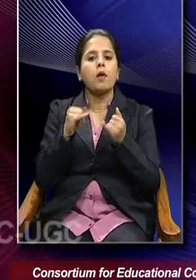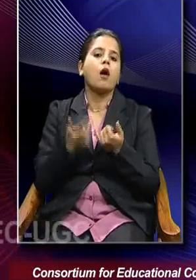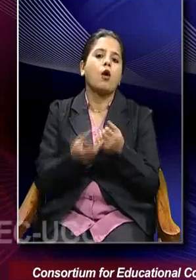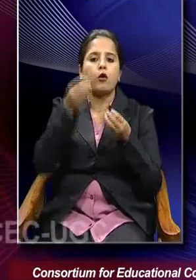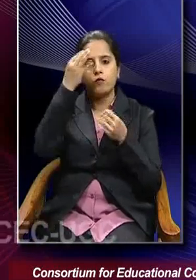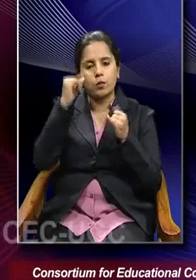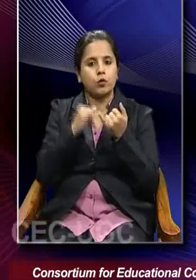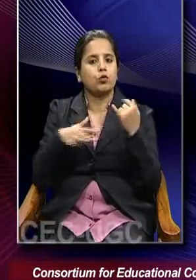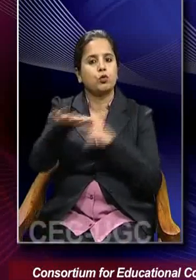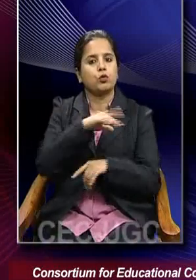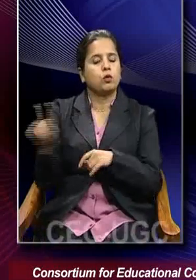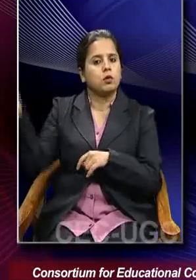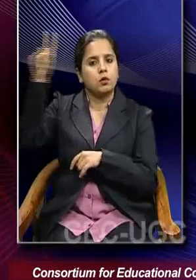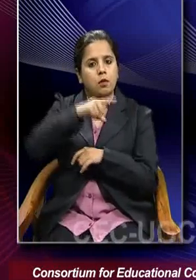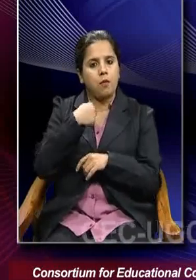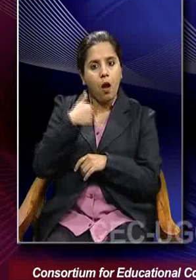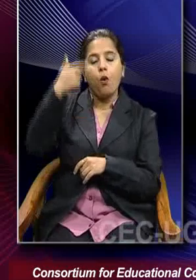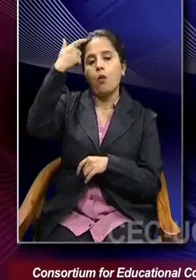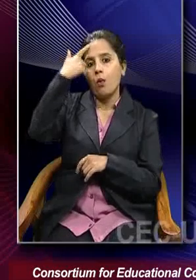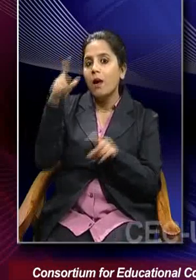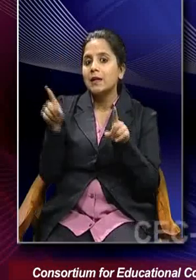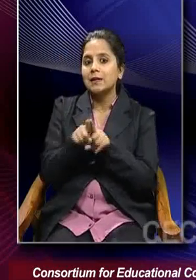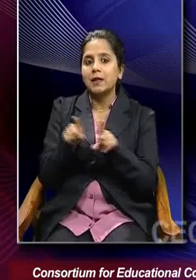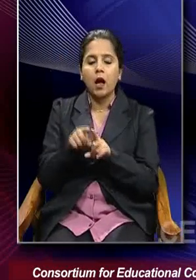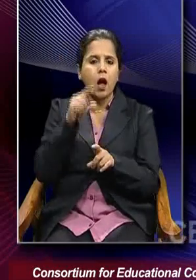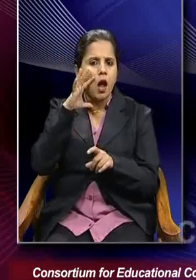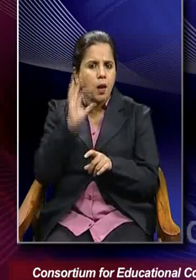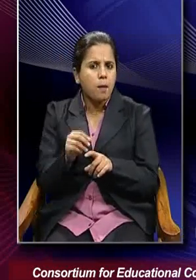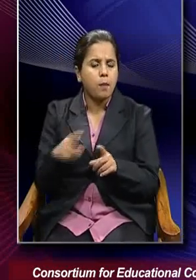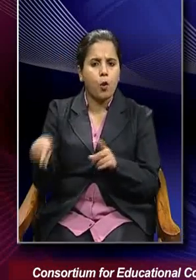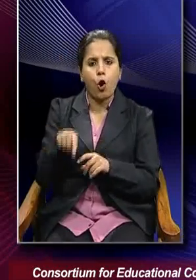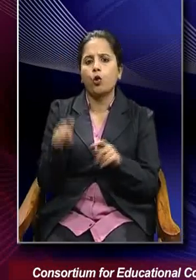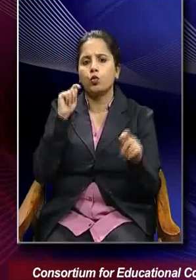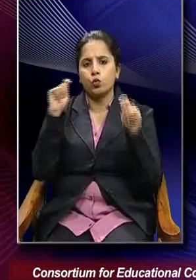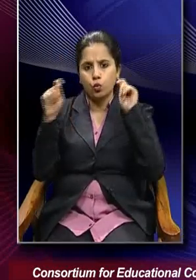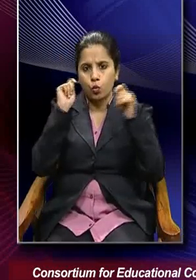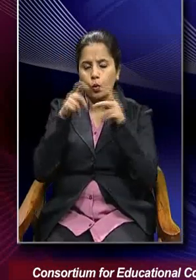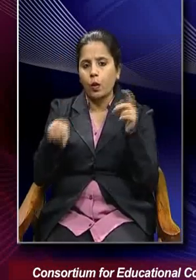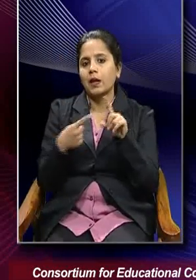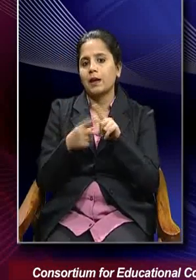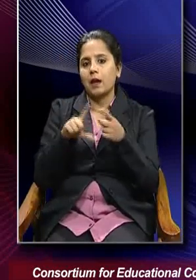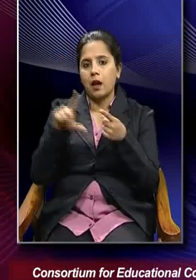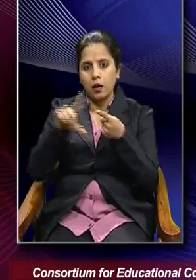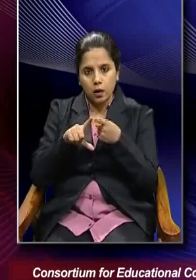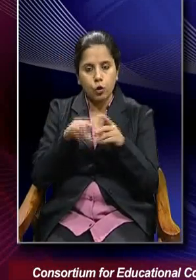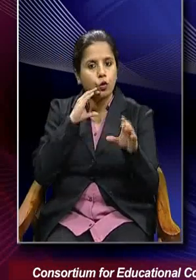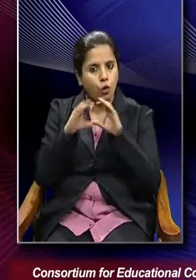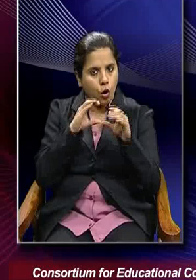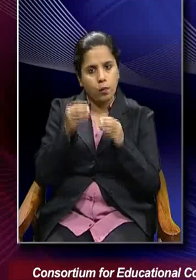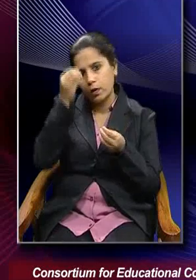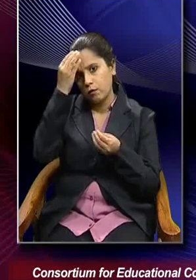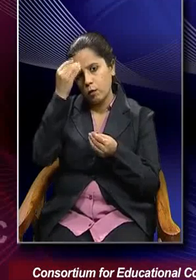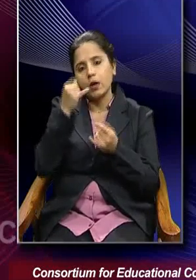Day reminds us of the significant role in the telecommunication and